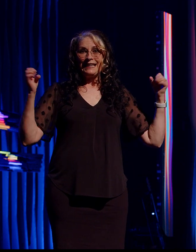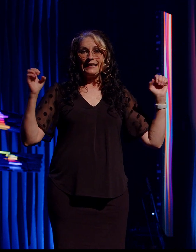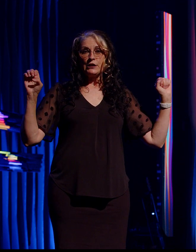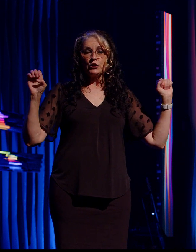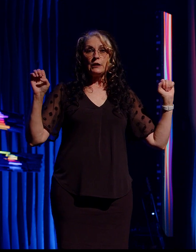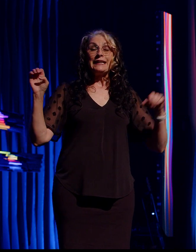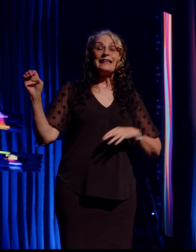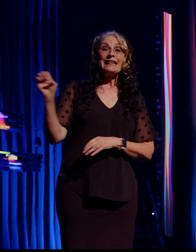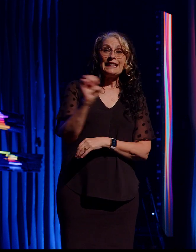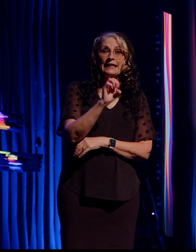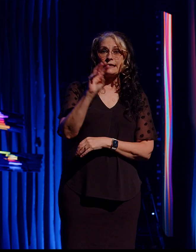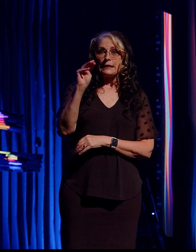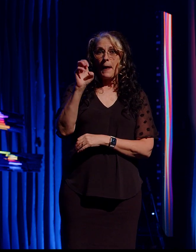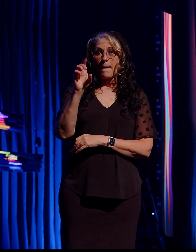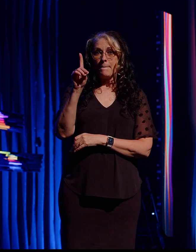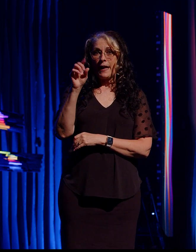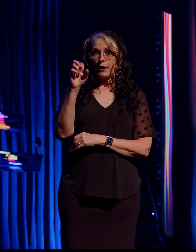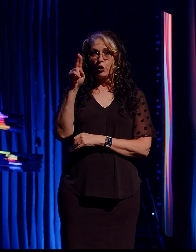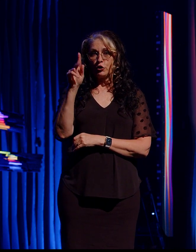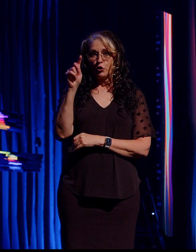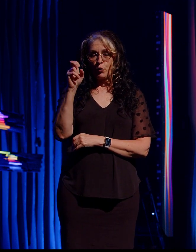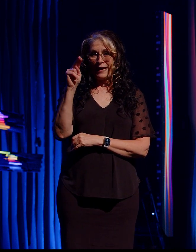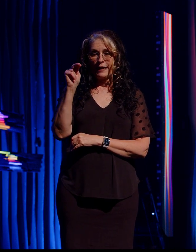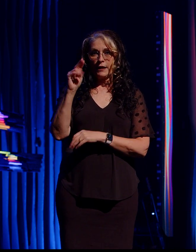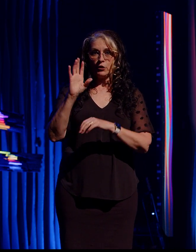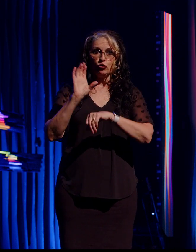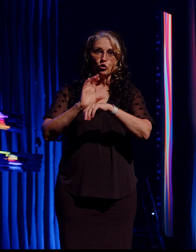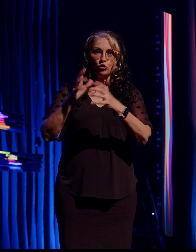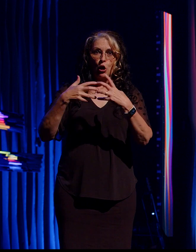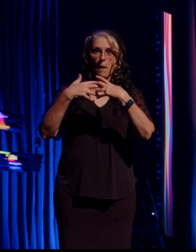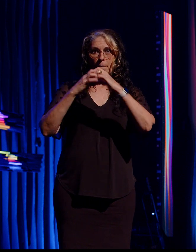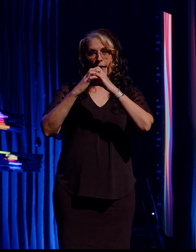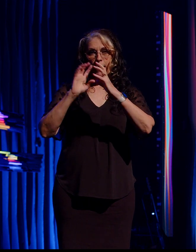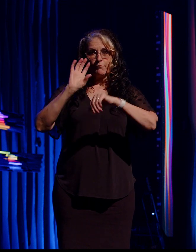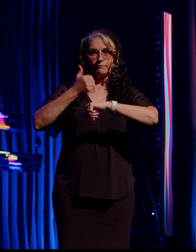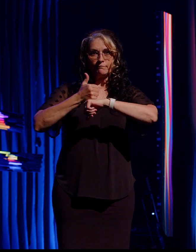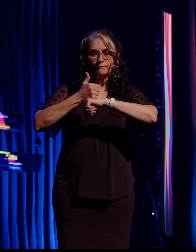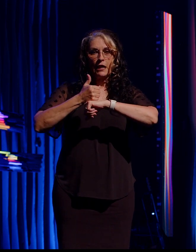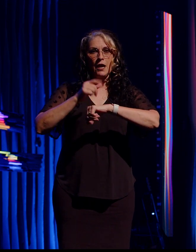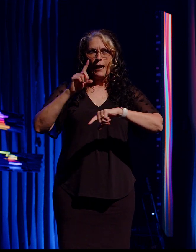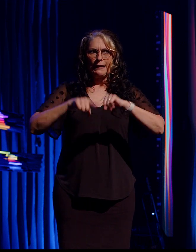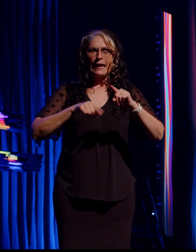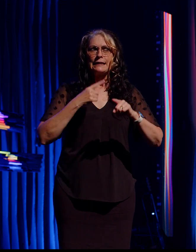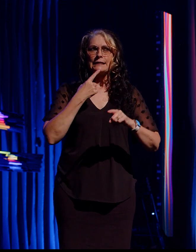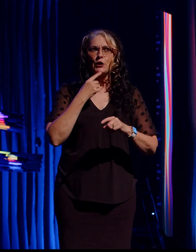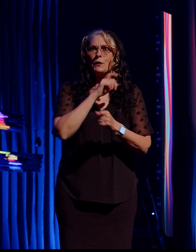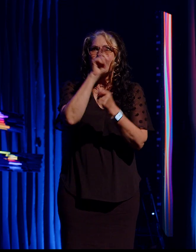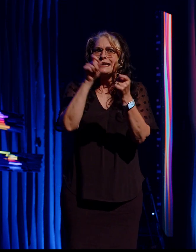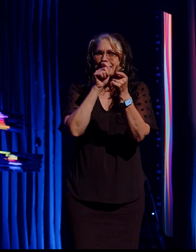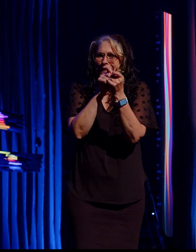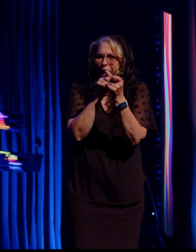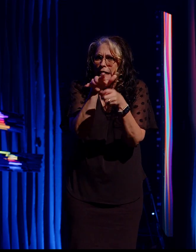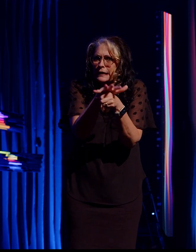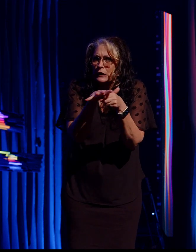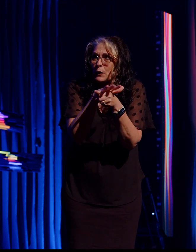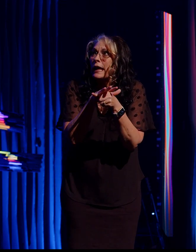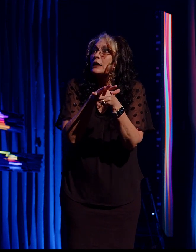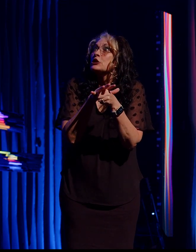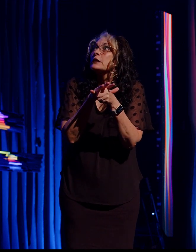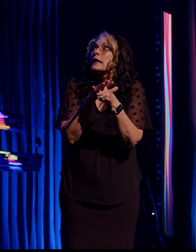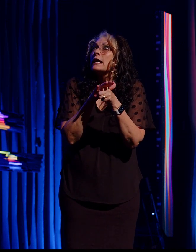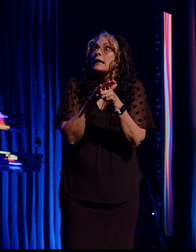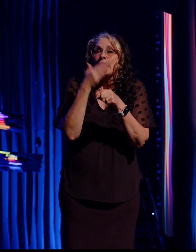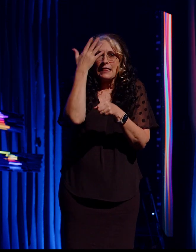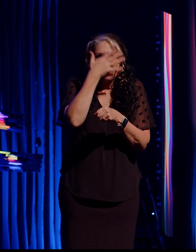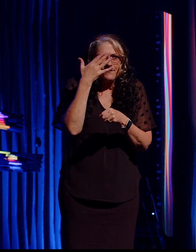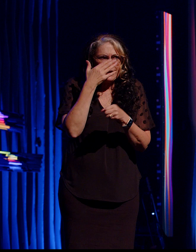an Eastern Mediterranean church plant. And it's going to sound a little shady in how I'm saying this. We can't tell you exactly where it is, and we have to block out their faces. You're like, "Is this real?"